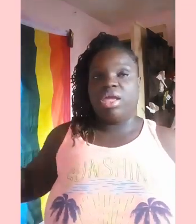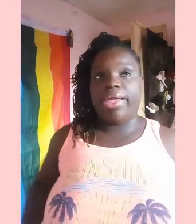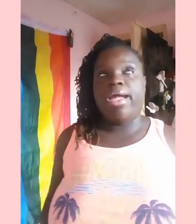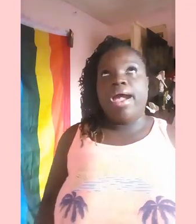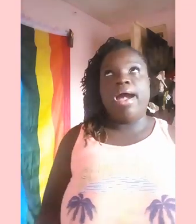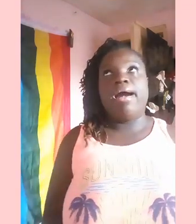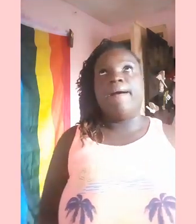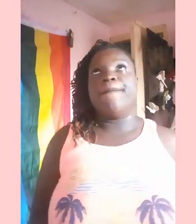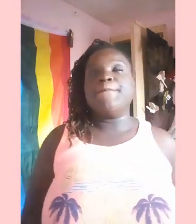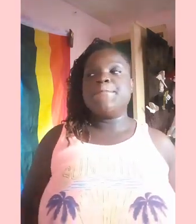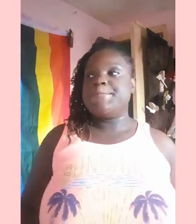yeah.